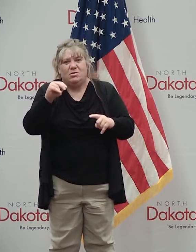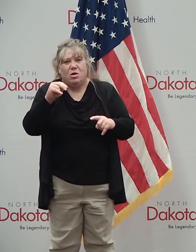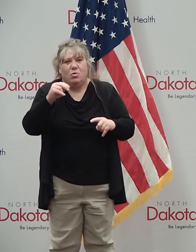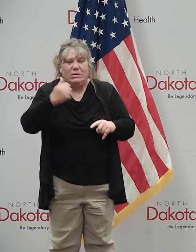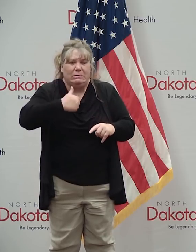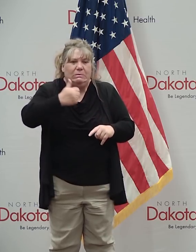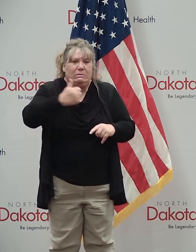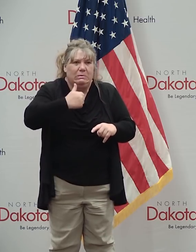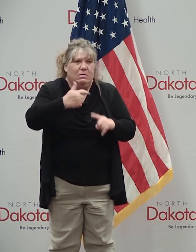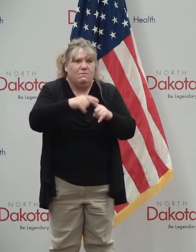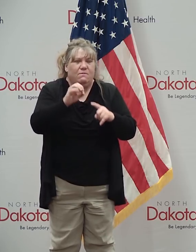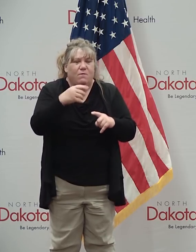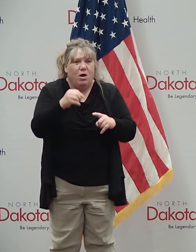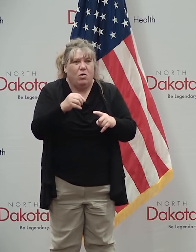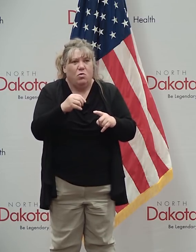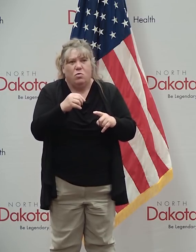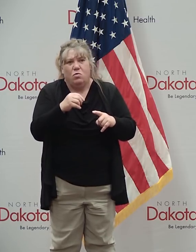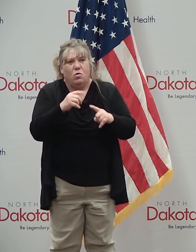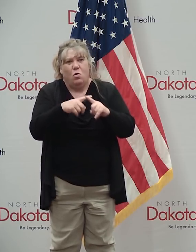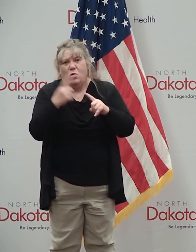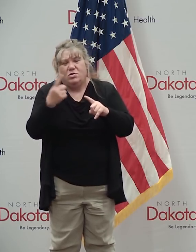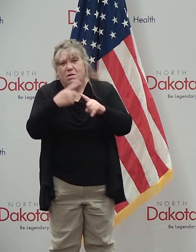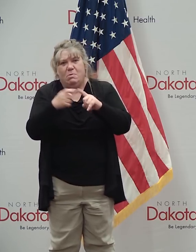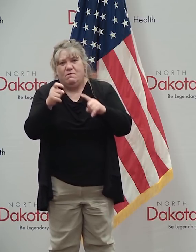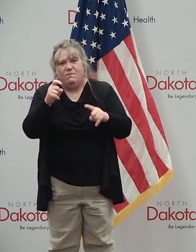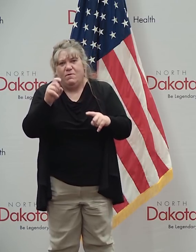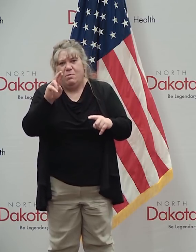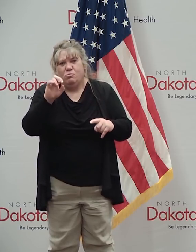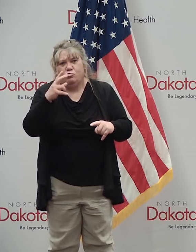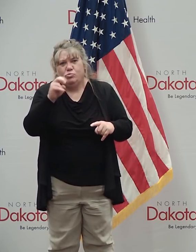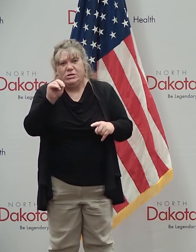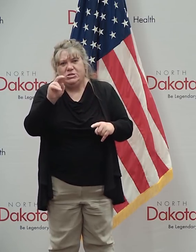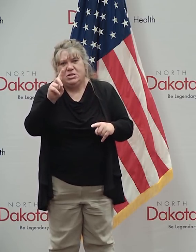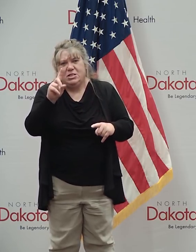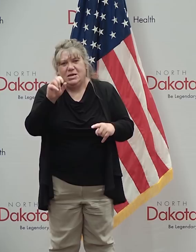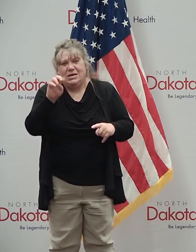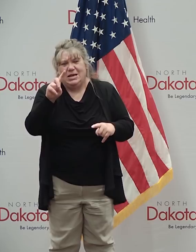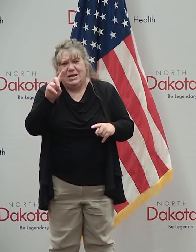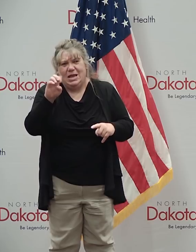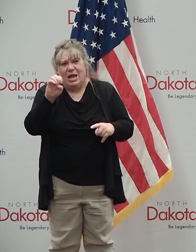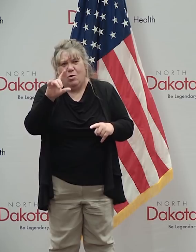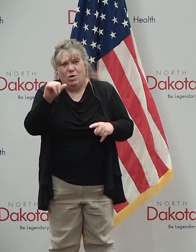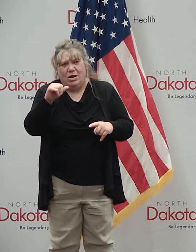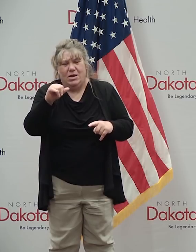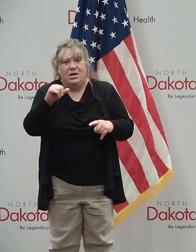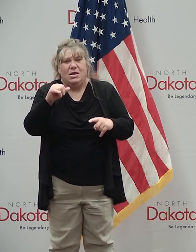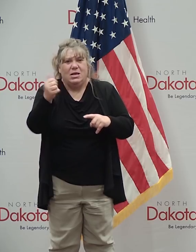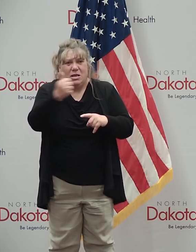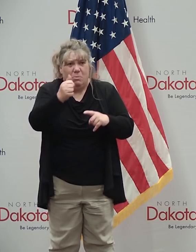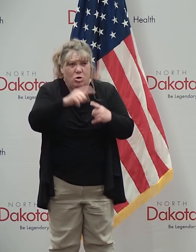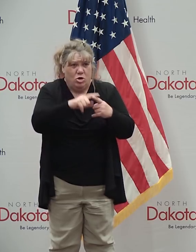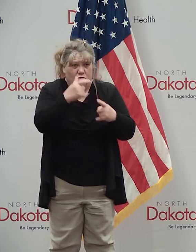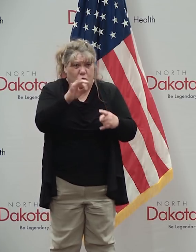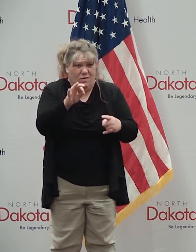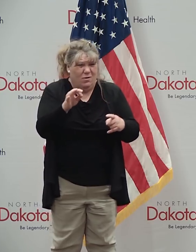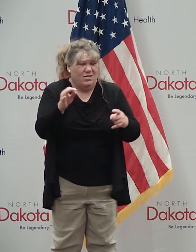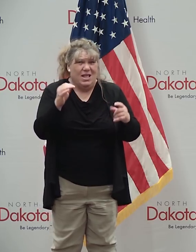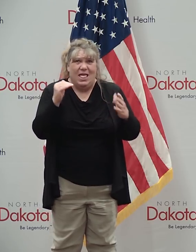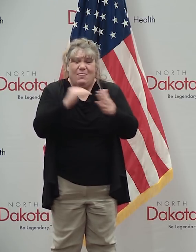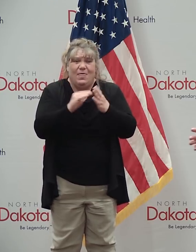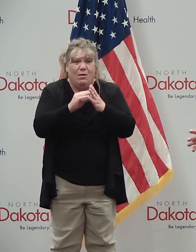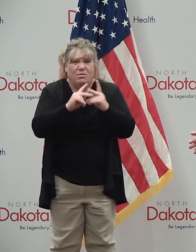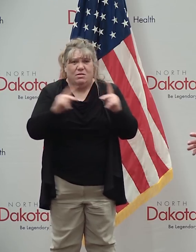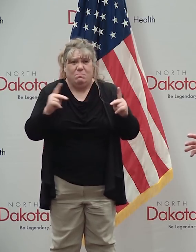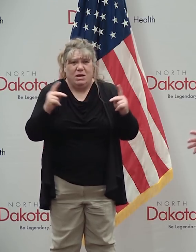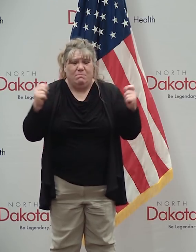commuting up from Richland County, I mean, you heard the numbers from Chairman Peterson. I mean, there's thousands of people a day in the workforce that commute